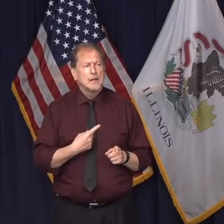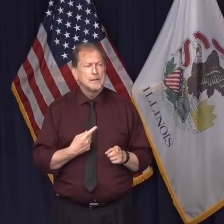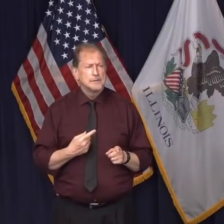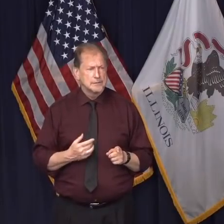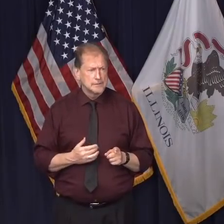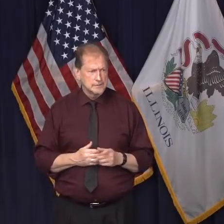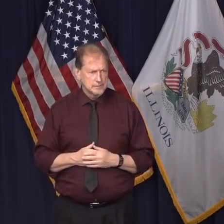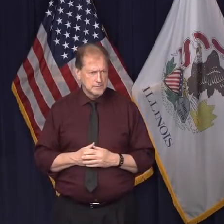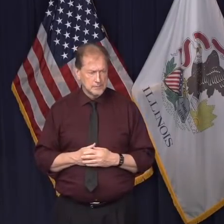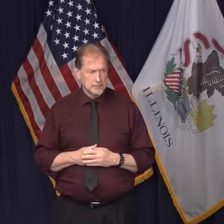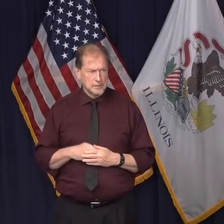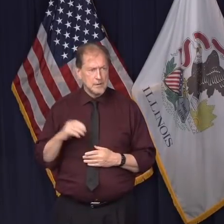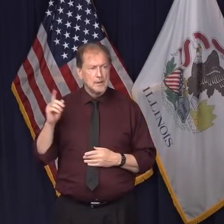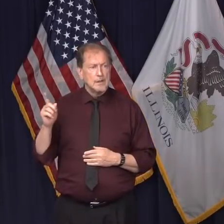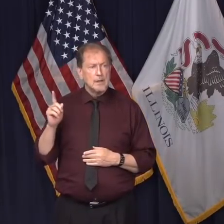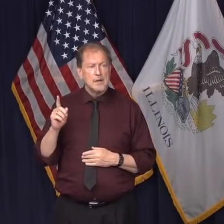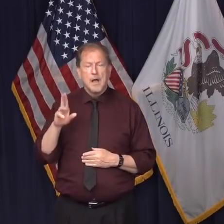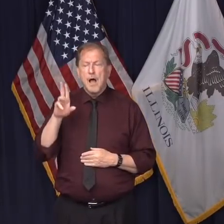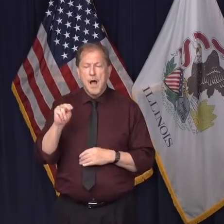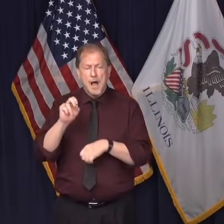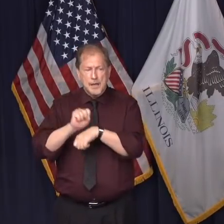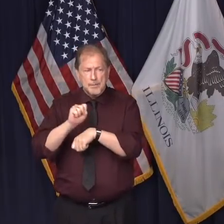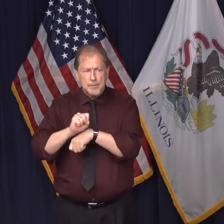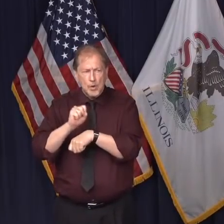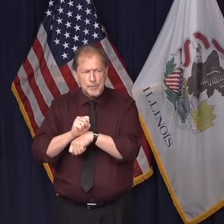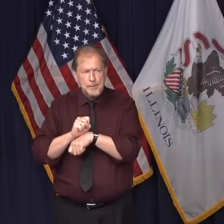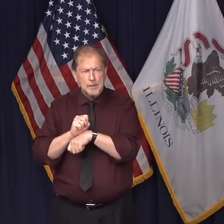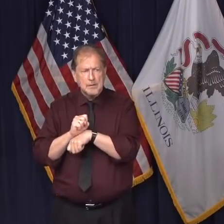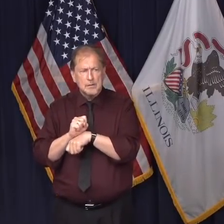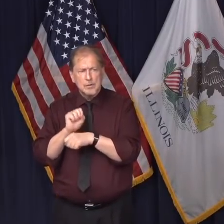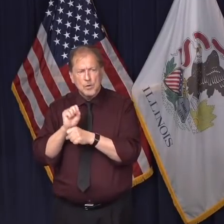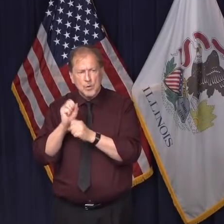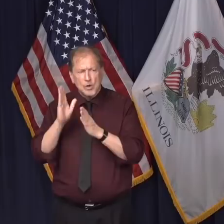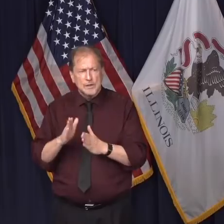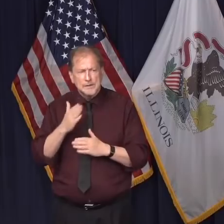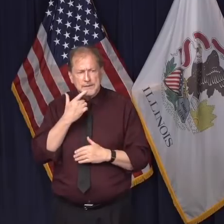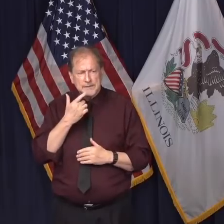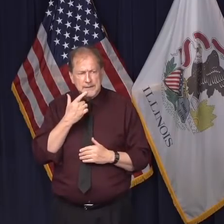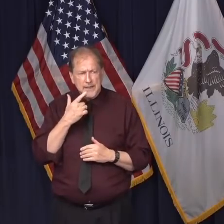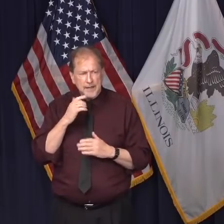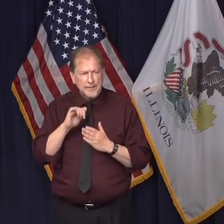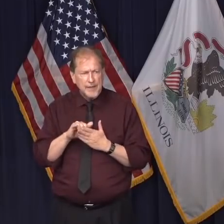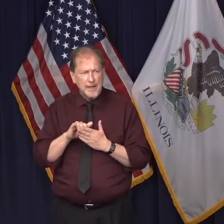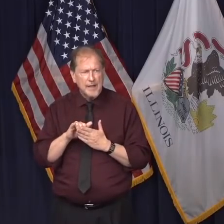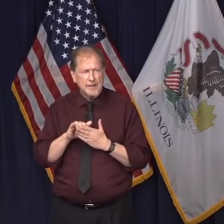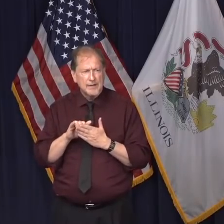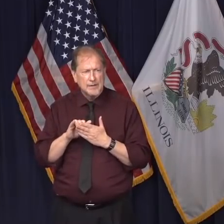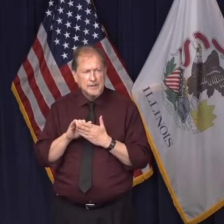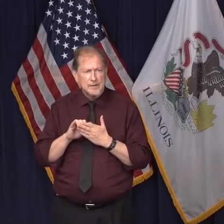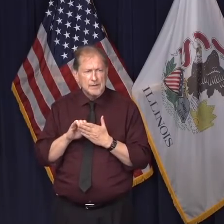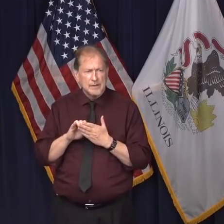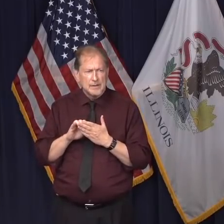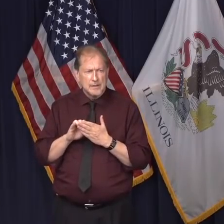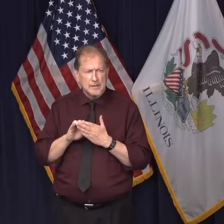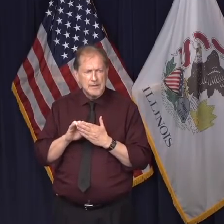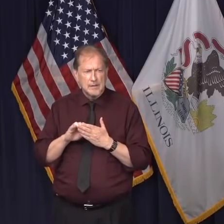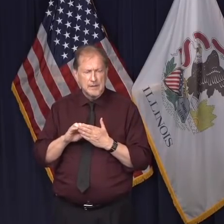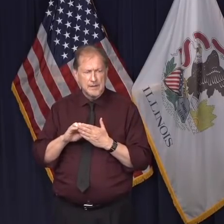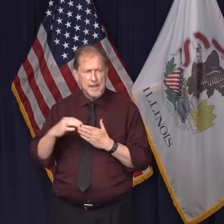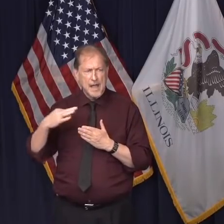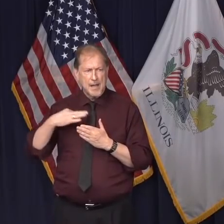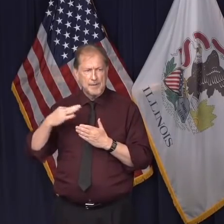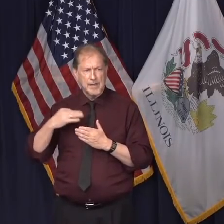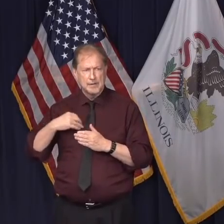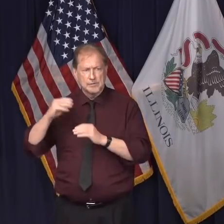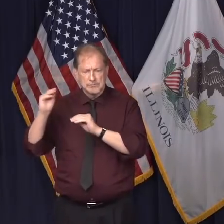to the claims IDS workers made in their report last night, despite what IDS spokespeople say that they maintain they're just pushing applications through